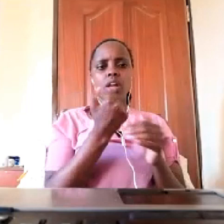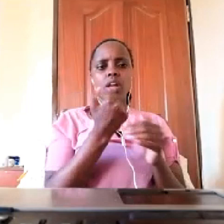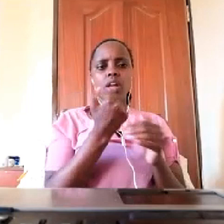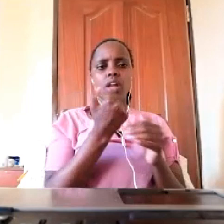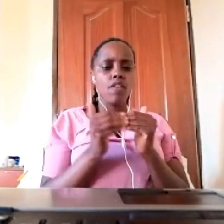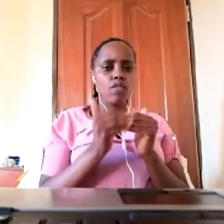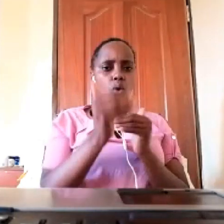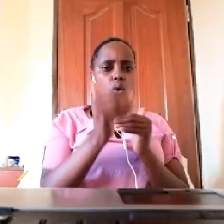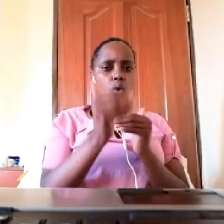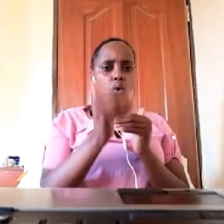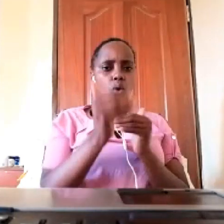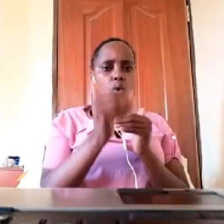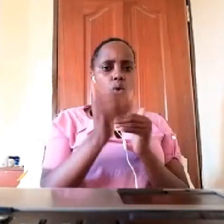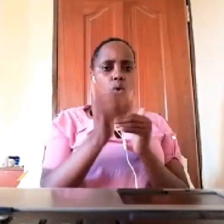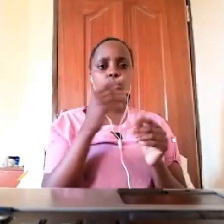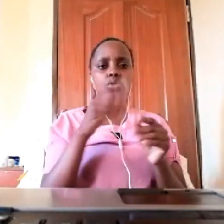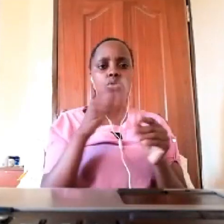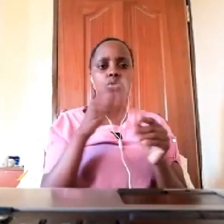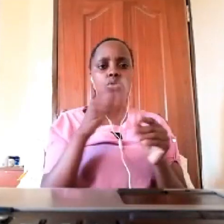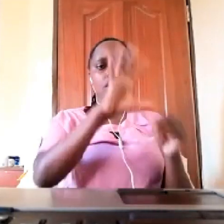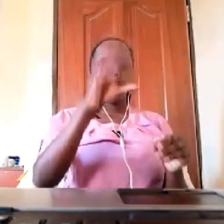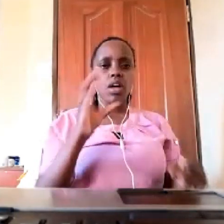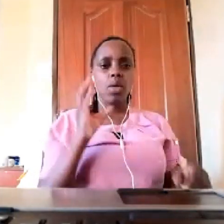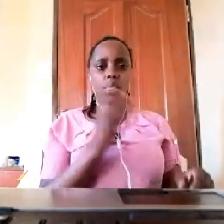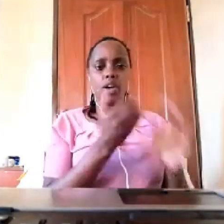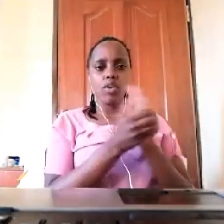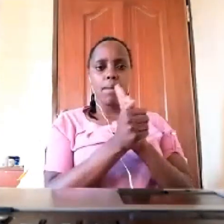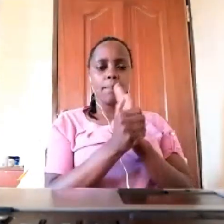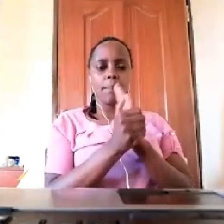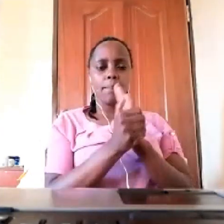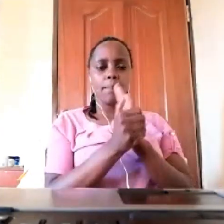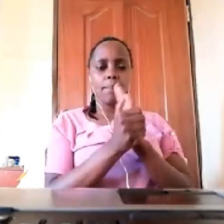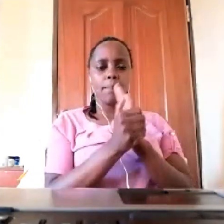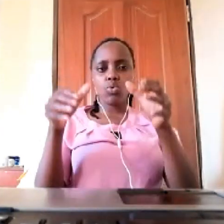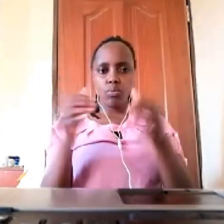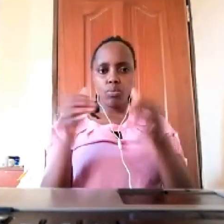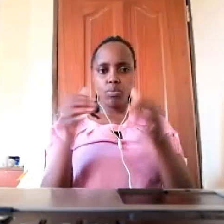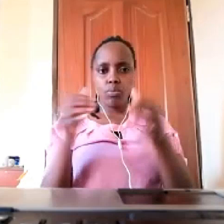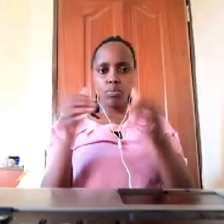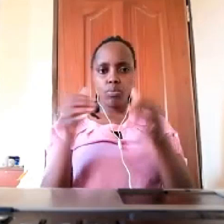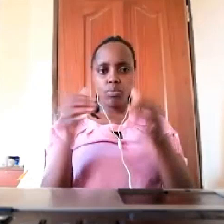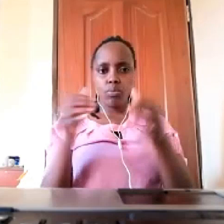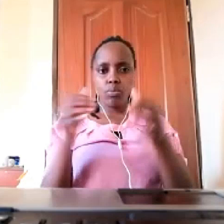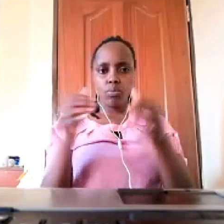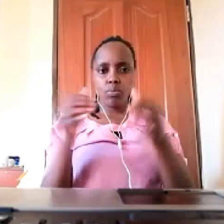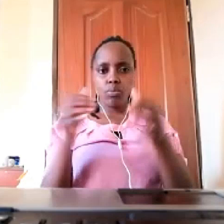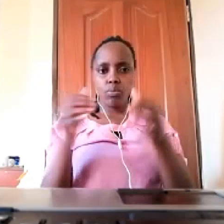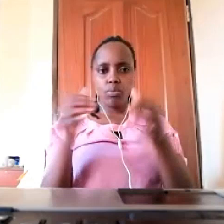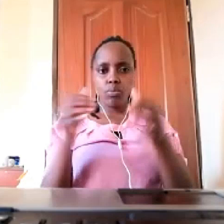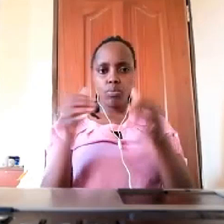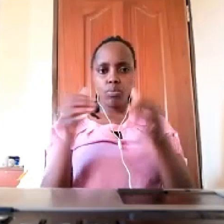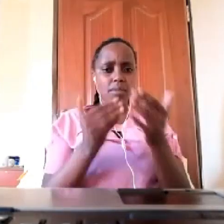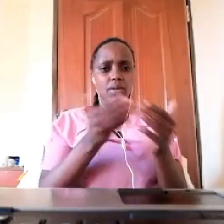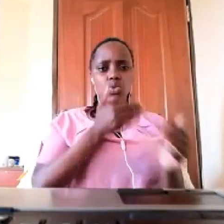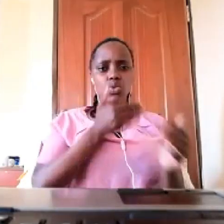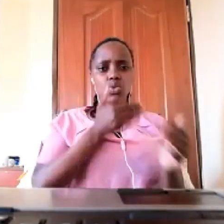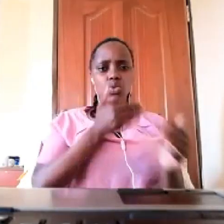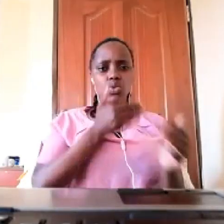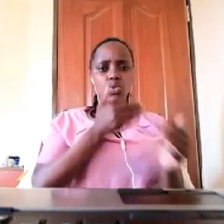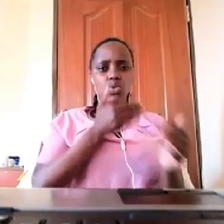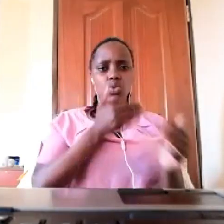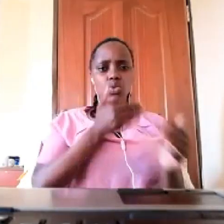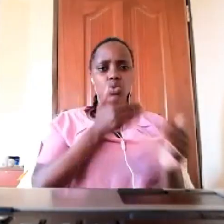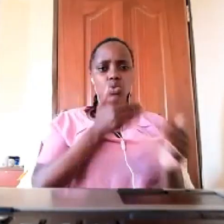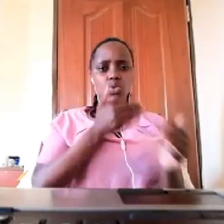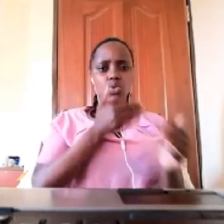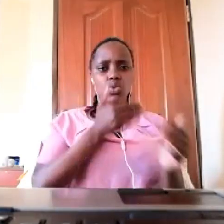forward, I would like to give the African Committee of Experts Secretariat 5 minutes perhaps to respond to the very